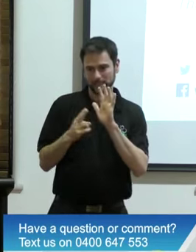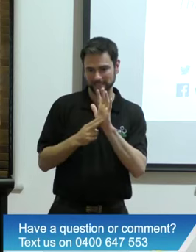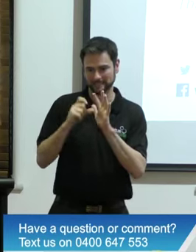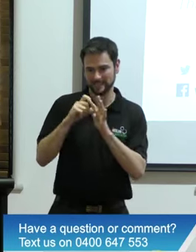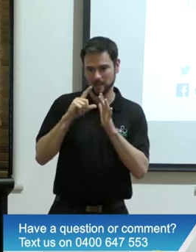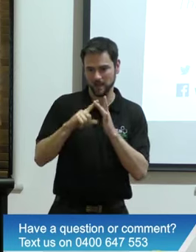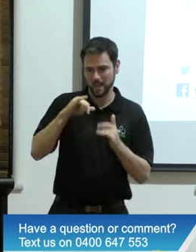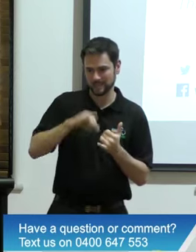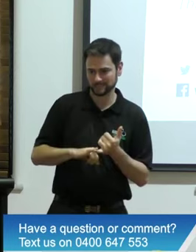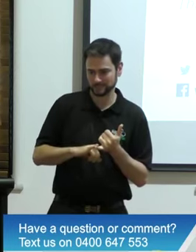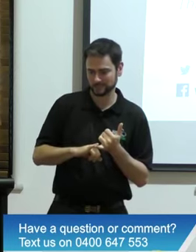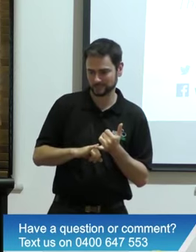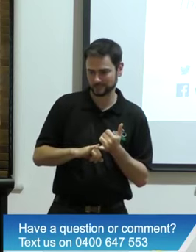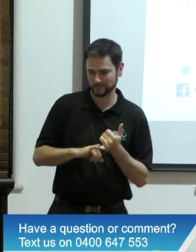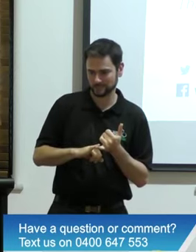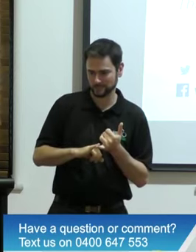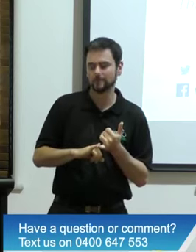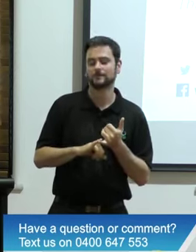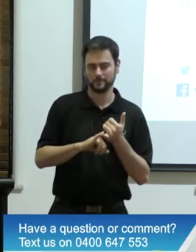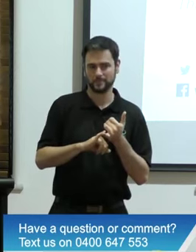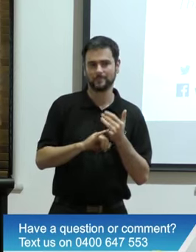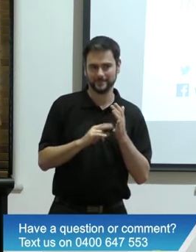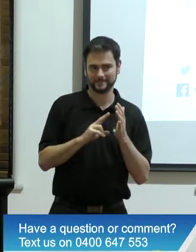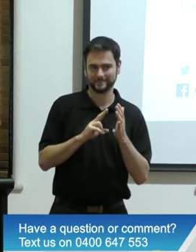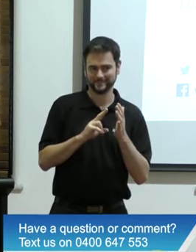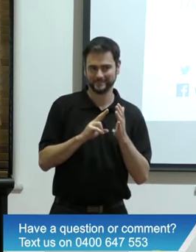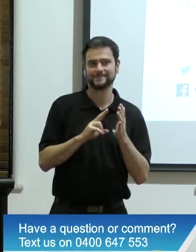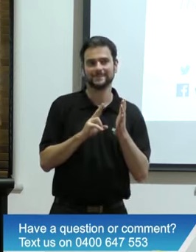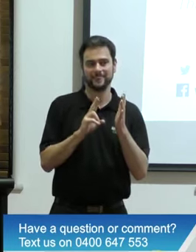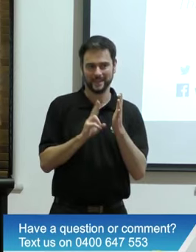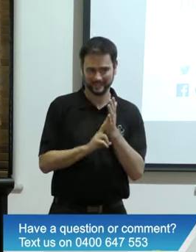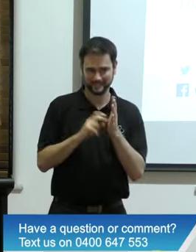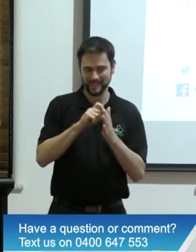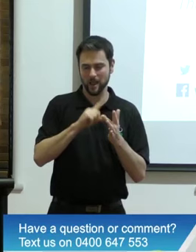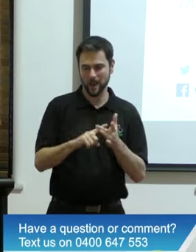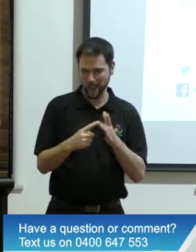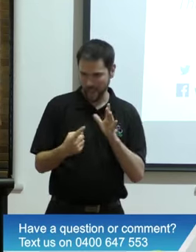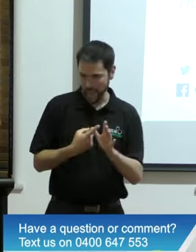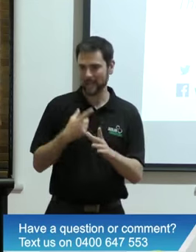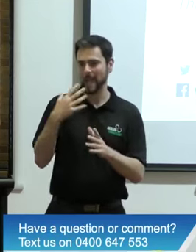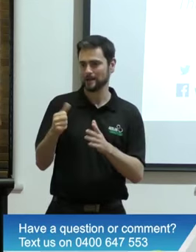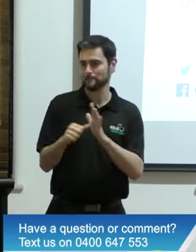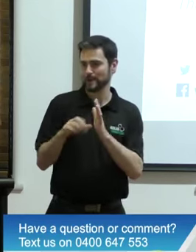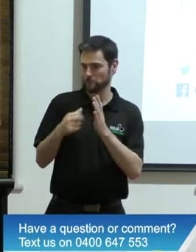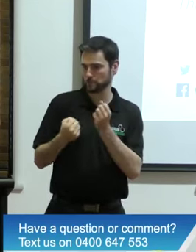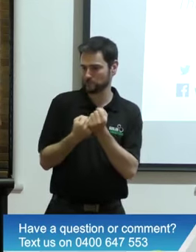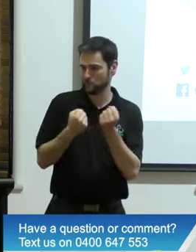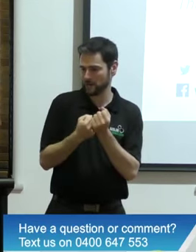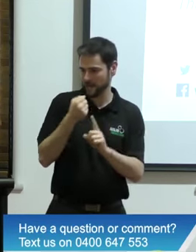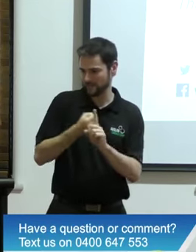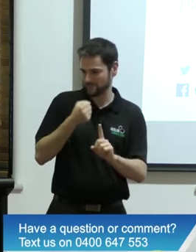NDIA, like the money that might have been supporting advocacy. And we're just